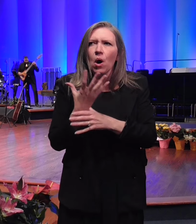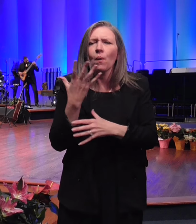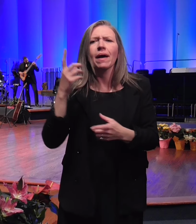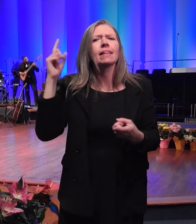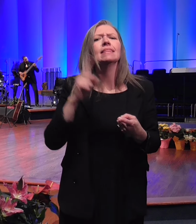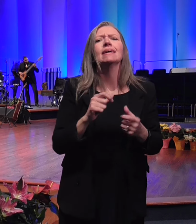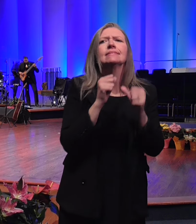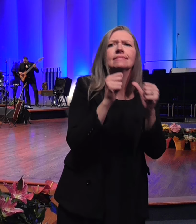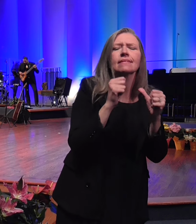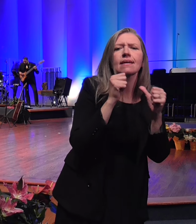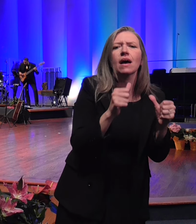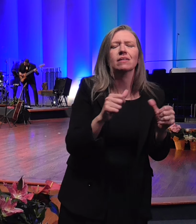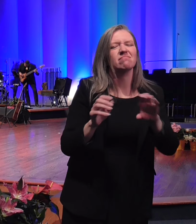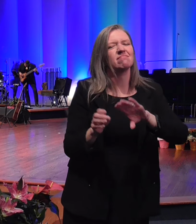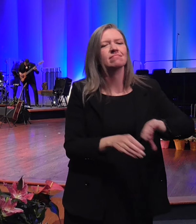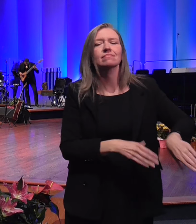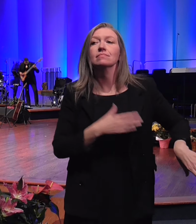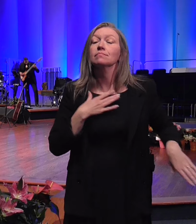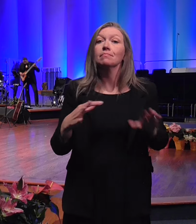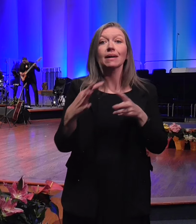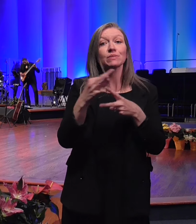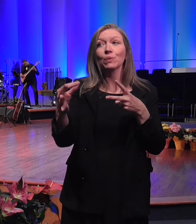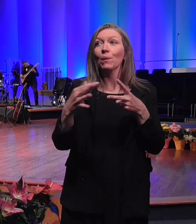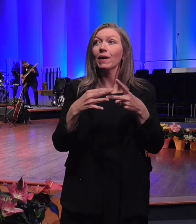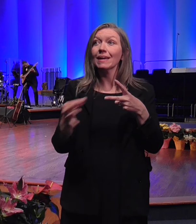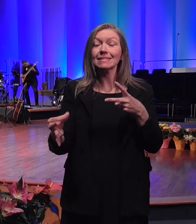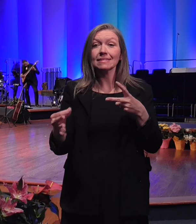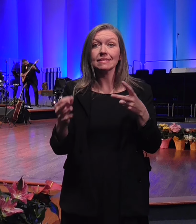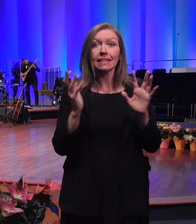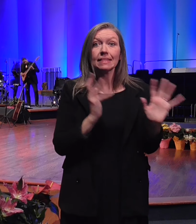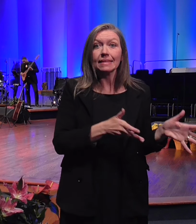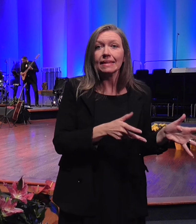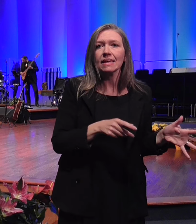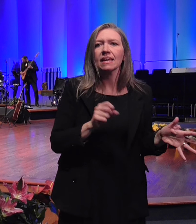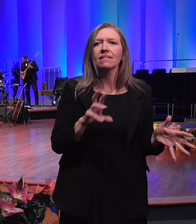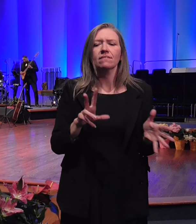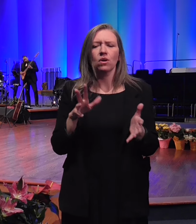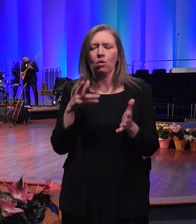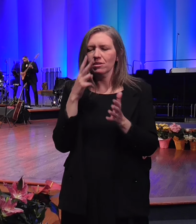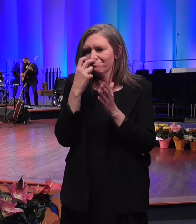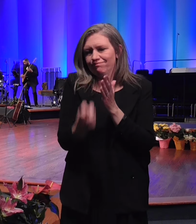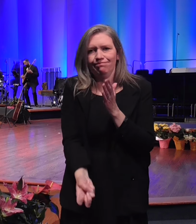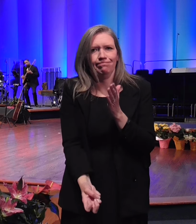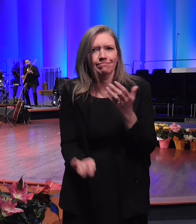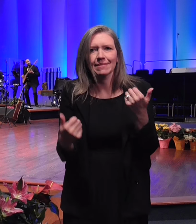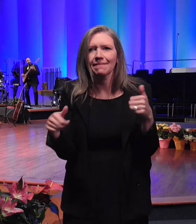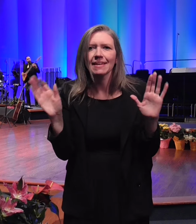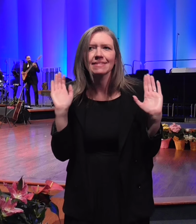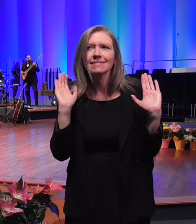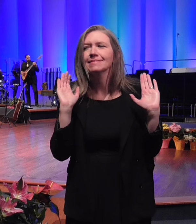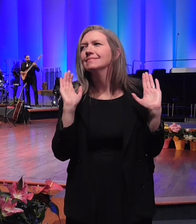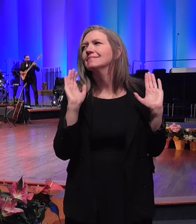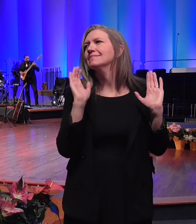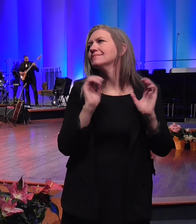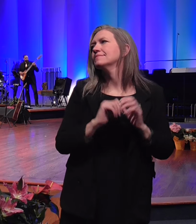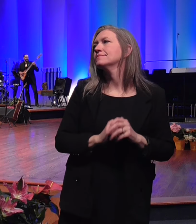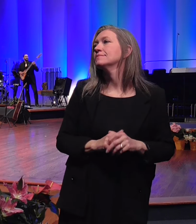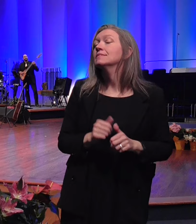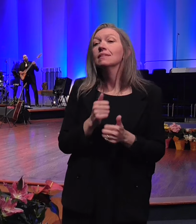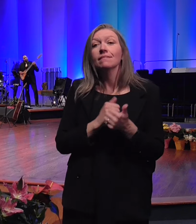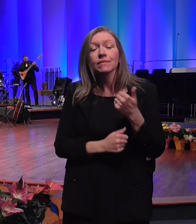my choice now to leave or just give in, give in. And